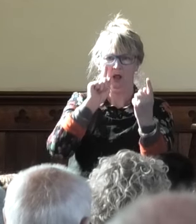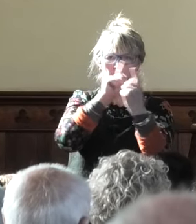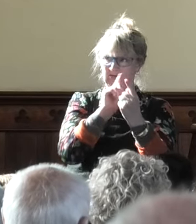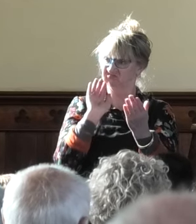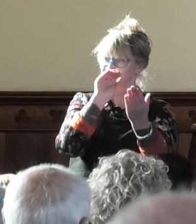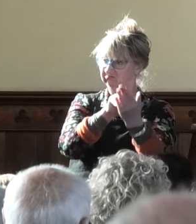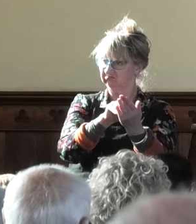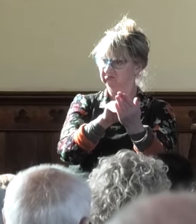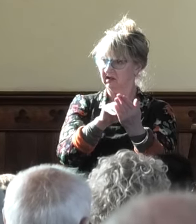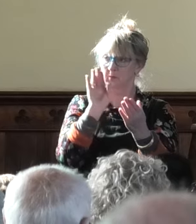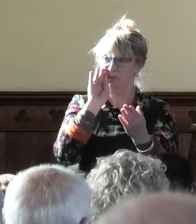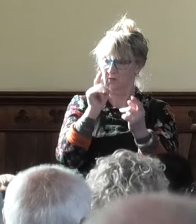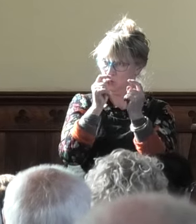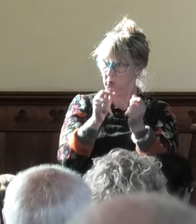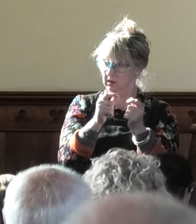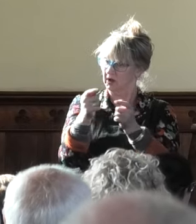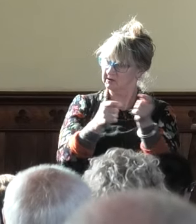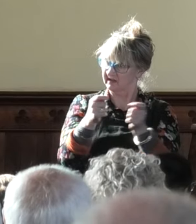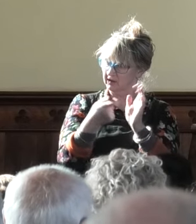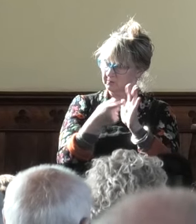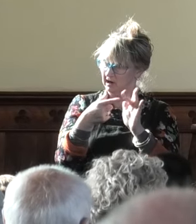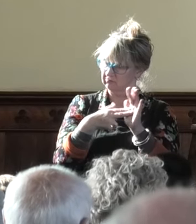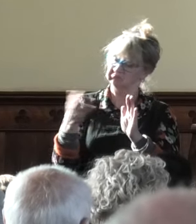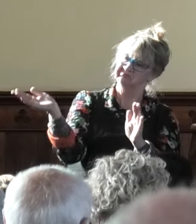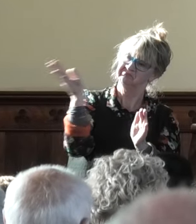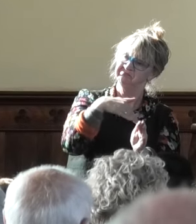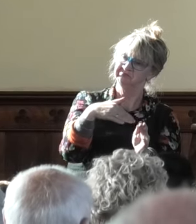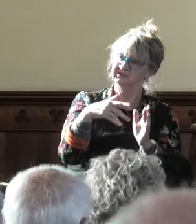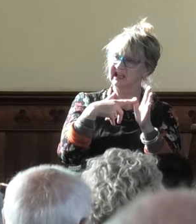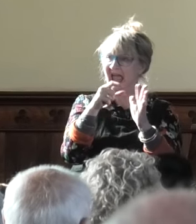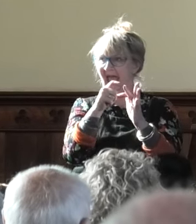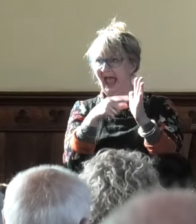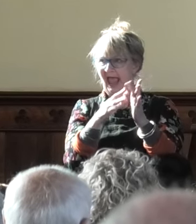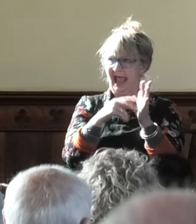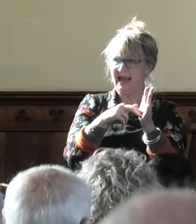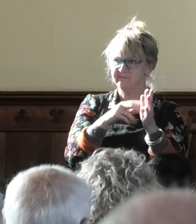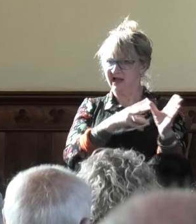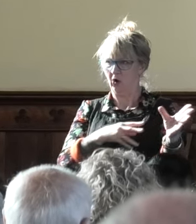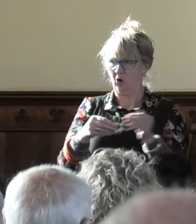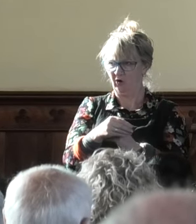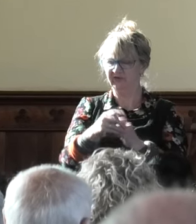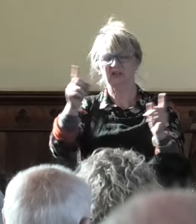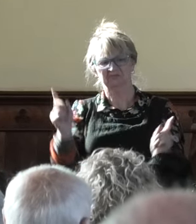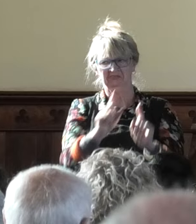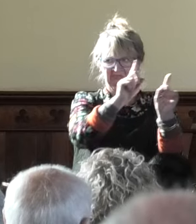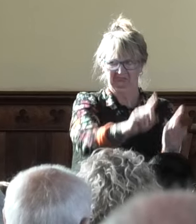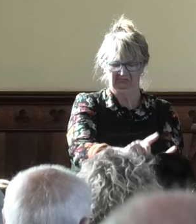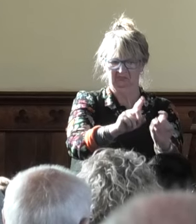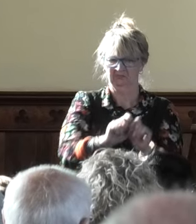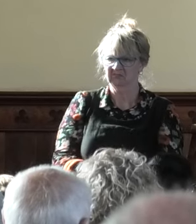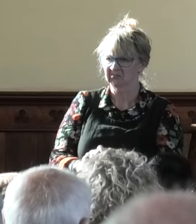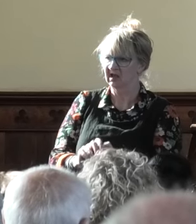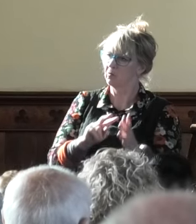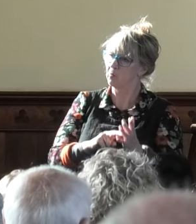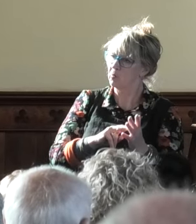up for the meeting ahead of time and was invited by Rinska into the inner sanctum of the school administration wing while